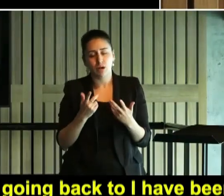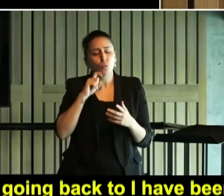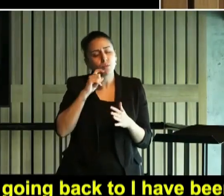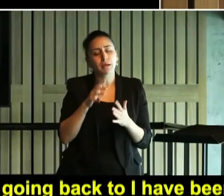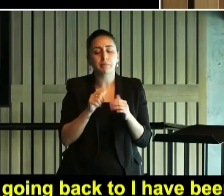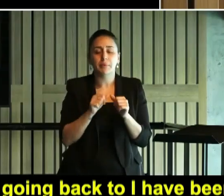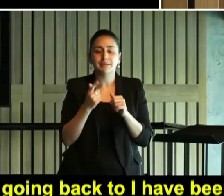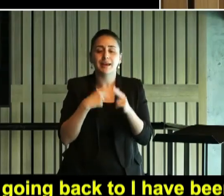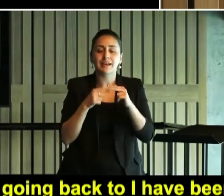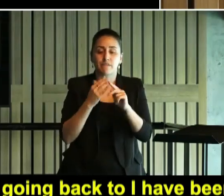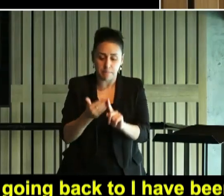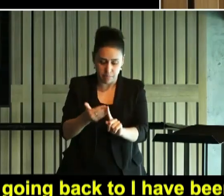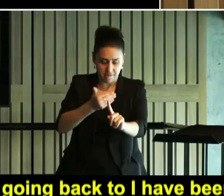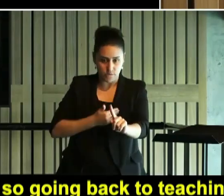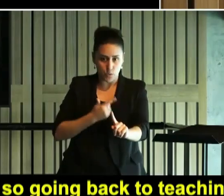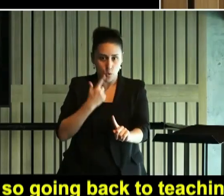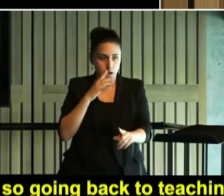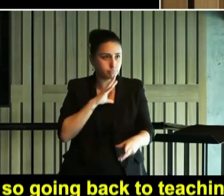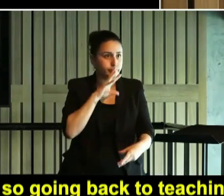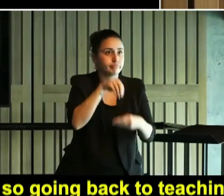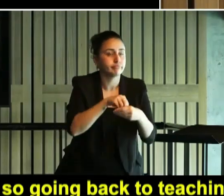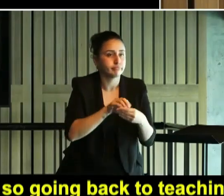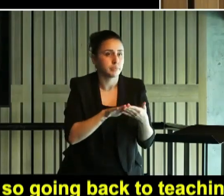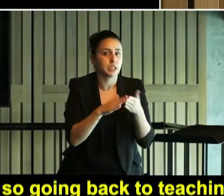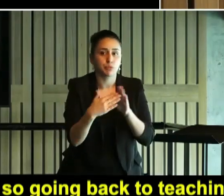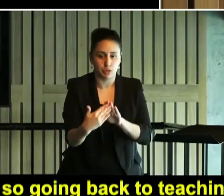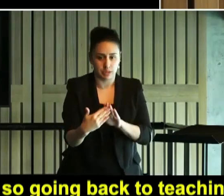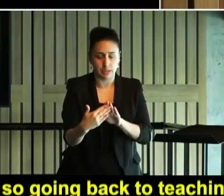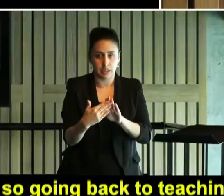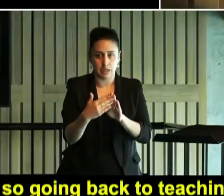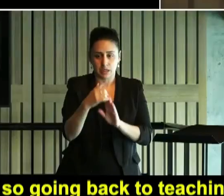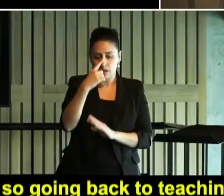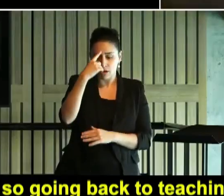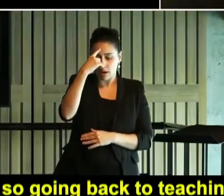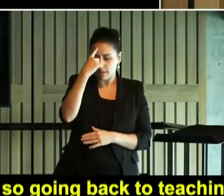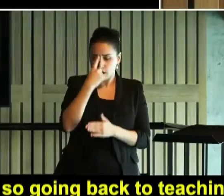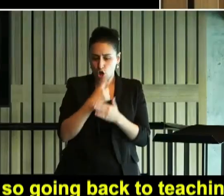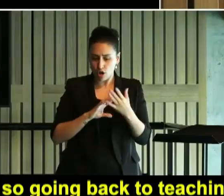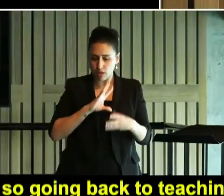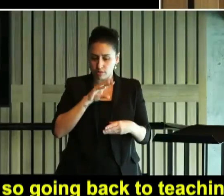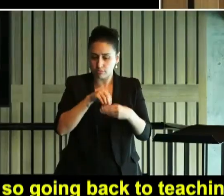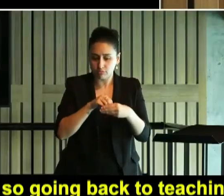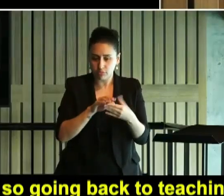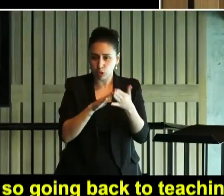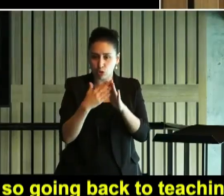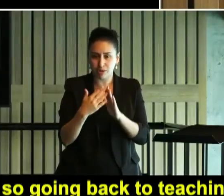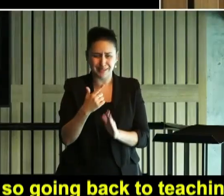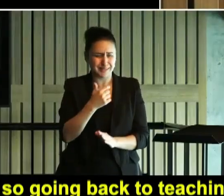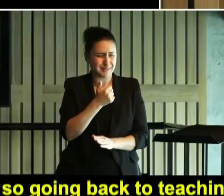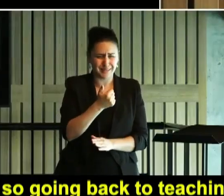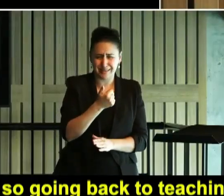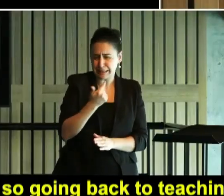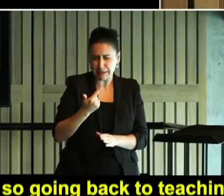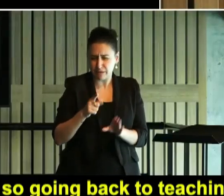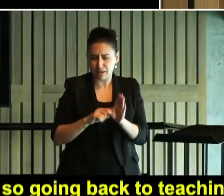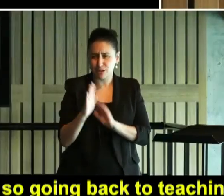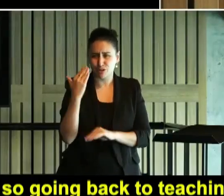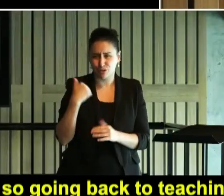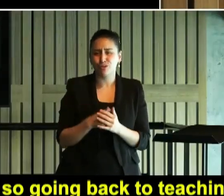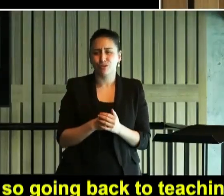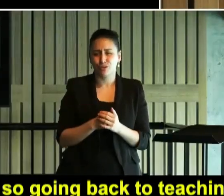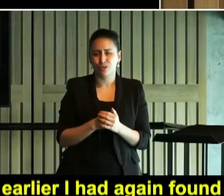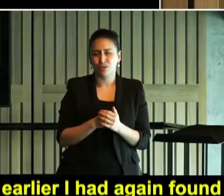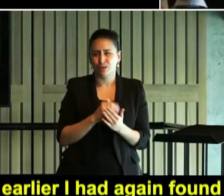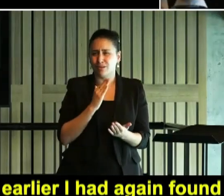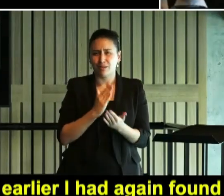again found my community, which I found probably only 6 or 7 years ago, and a community of disabled leaders who